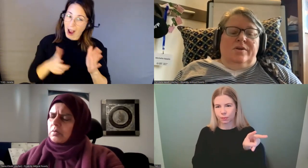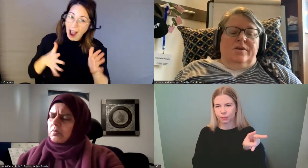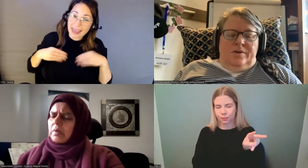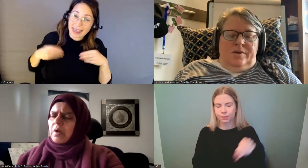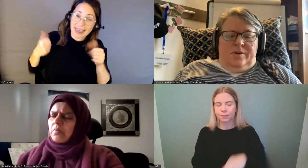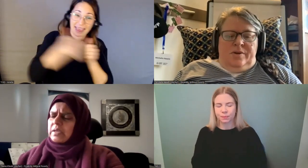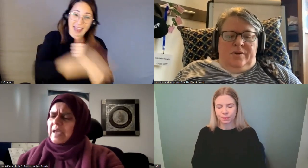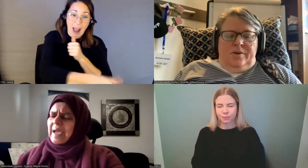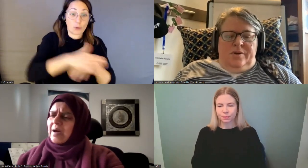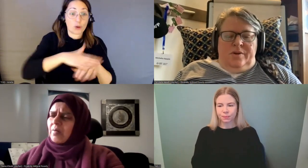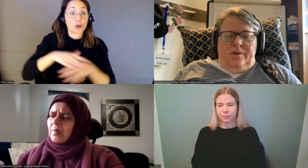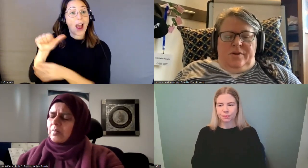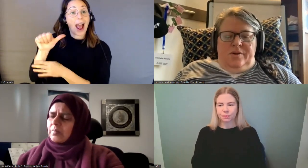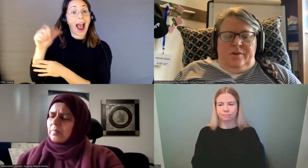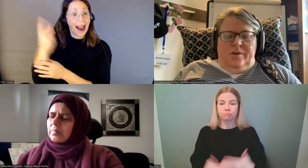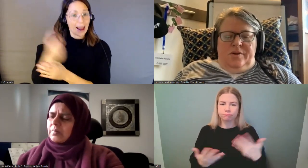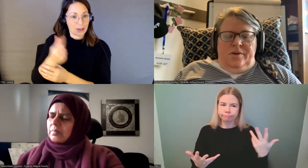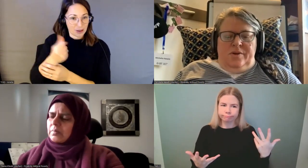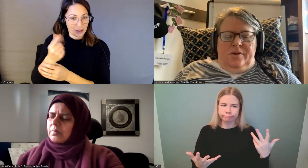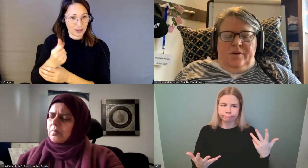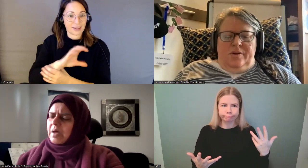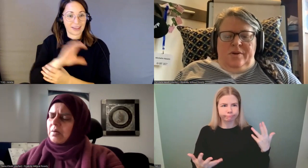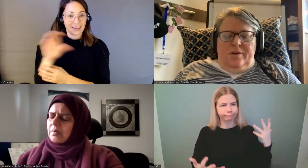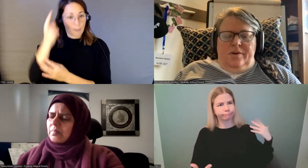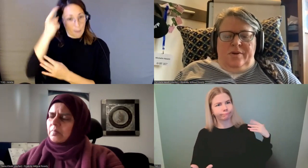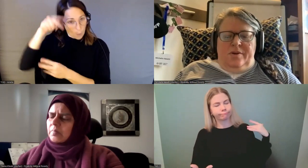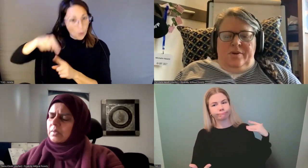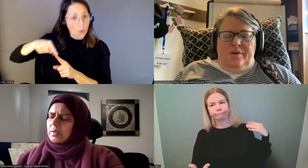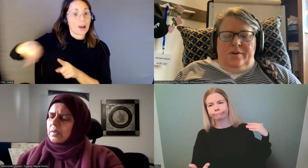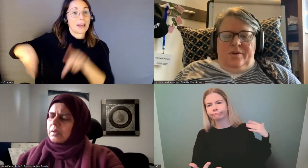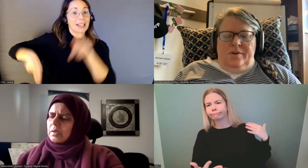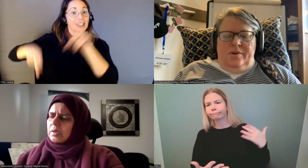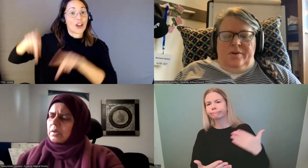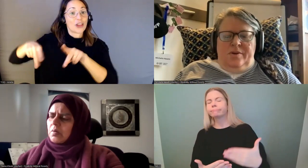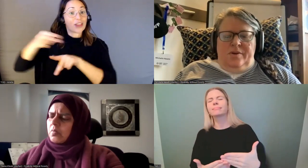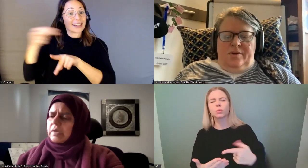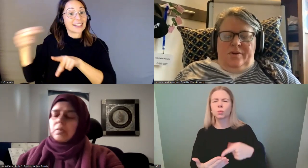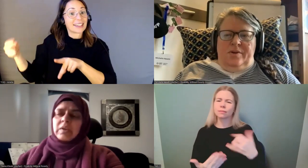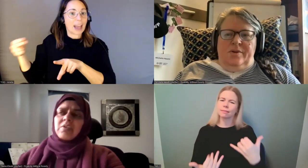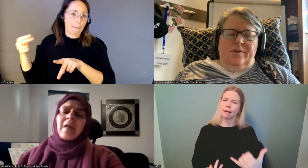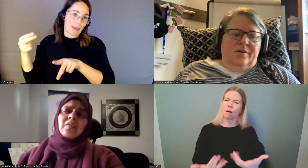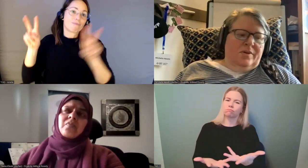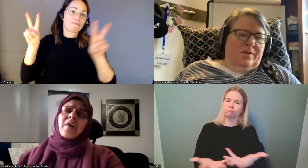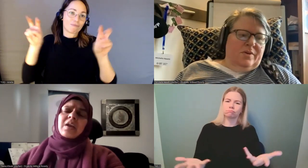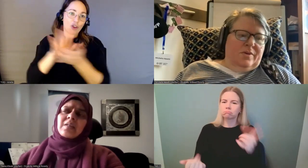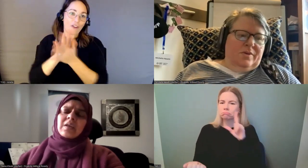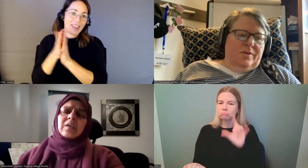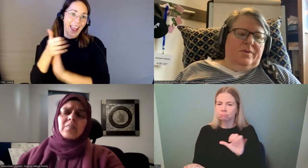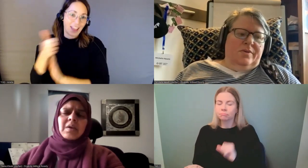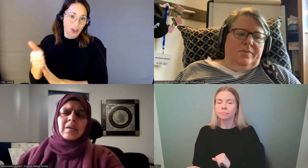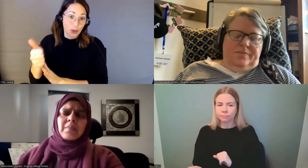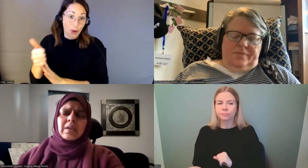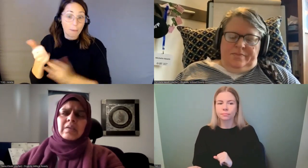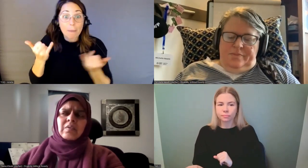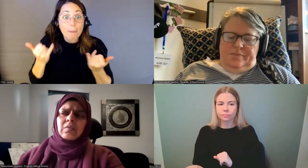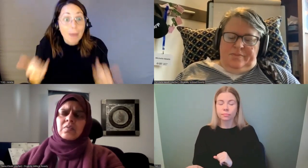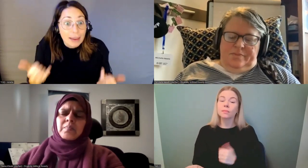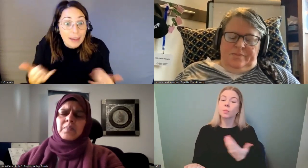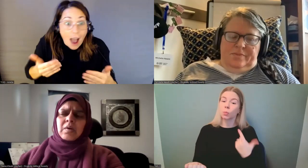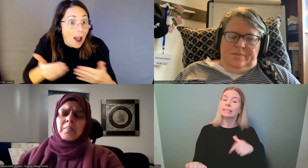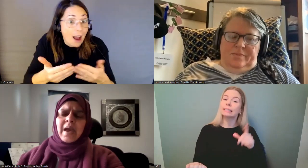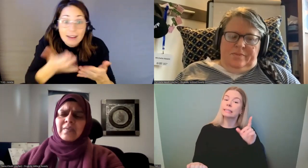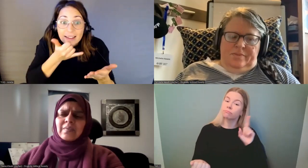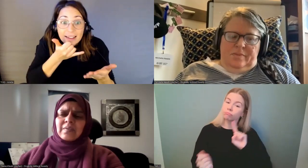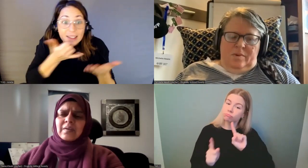So where are we now? Well, you know, we testified at the HUMA committee. So